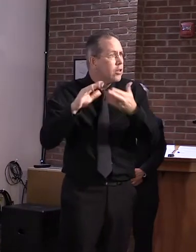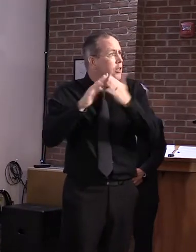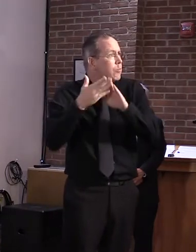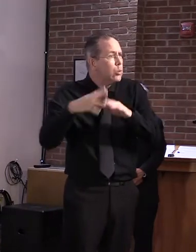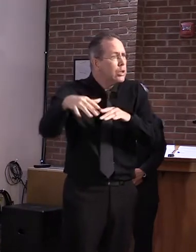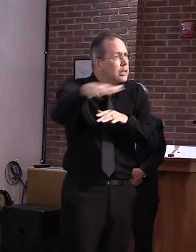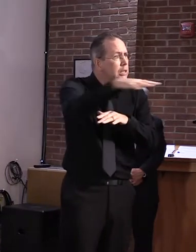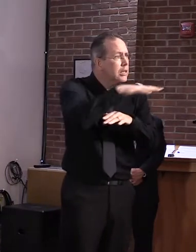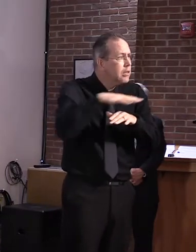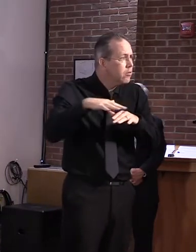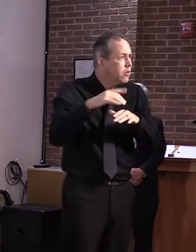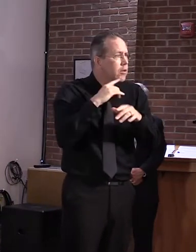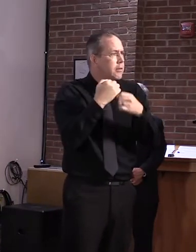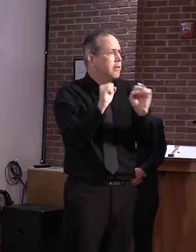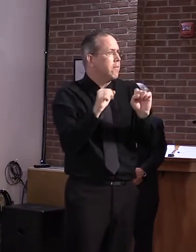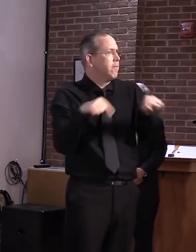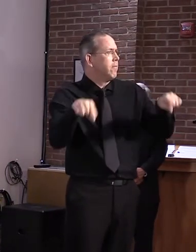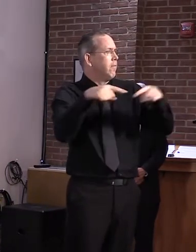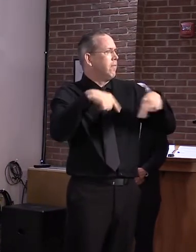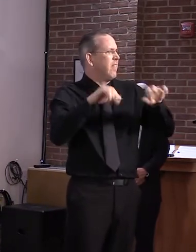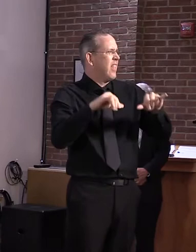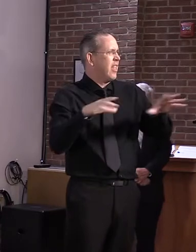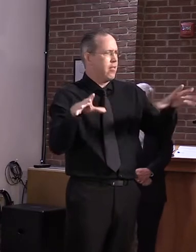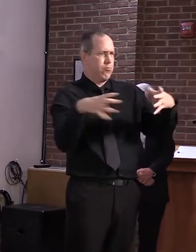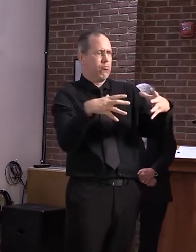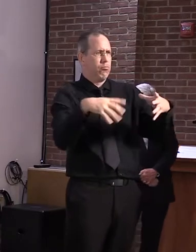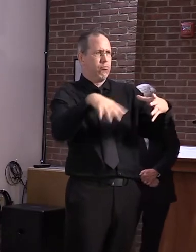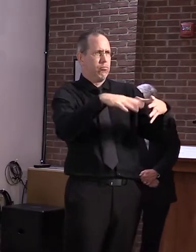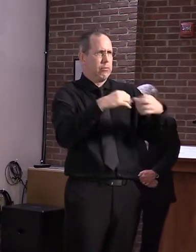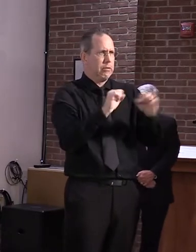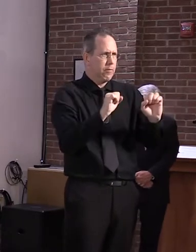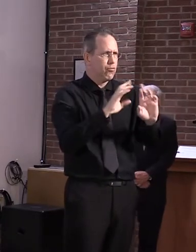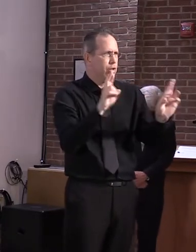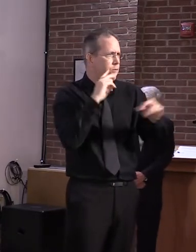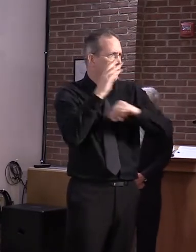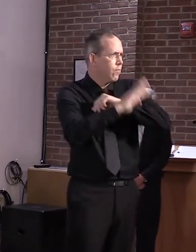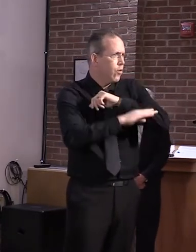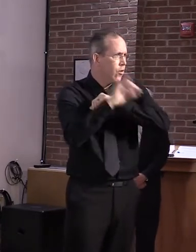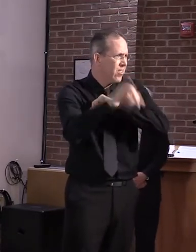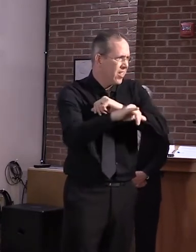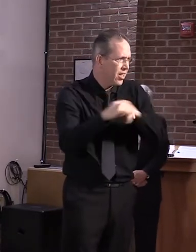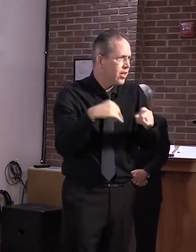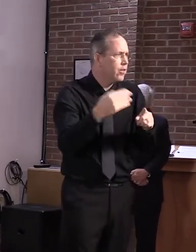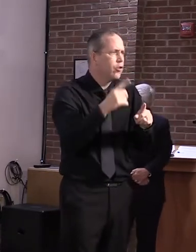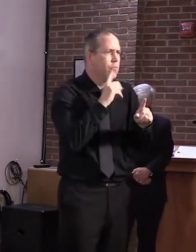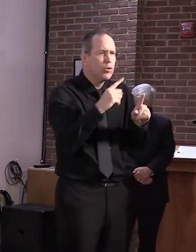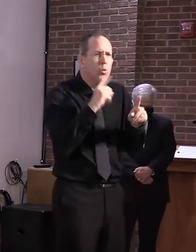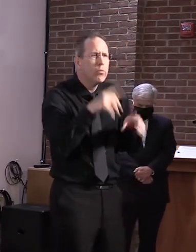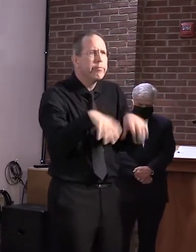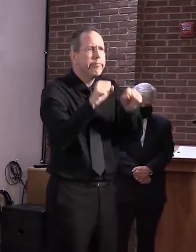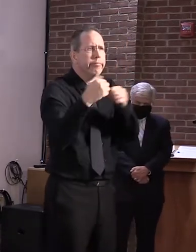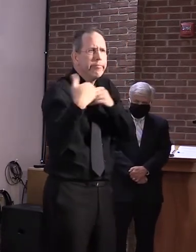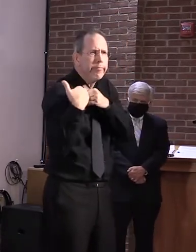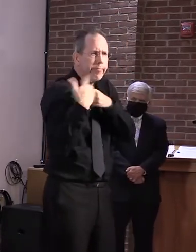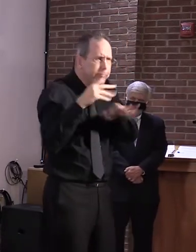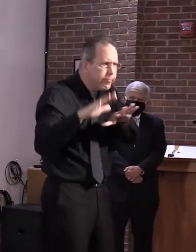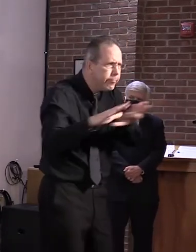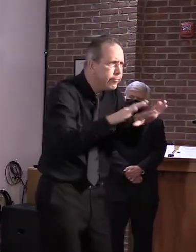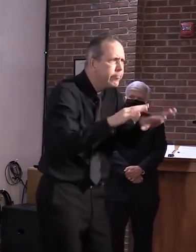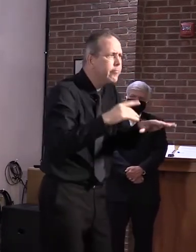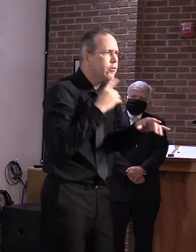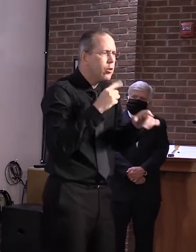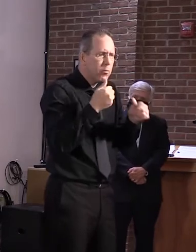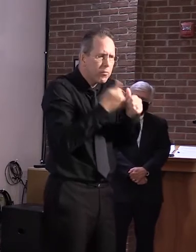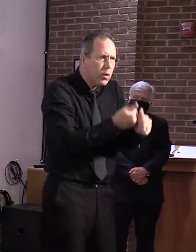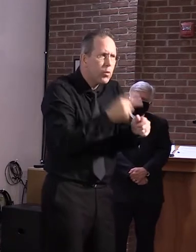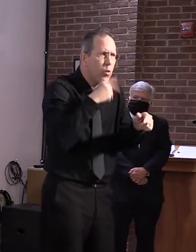safe. And it's a moral responsibility that we have to make sure all of us stay safe. Besides, we're training the next generation of the